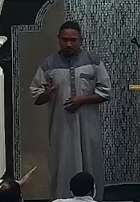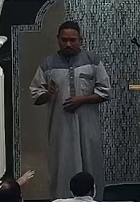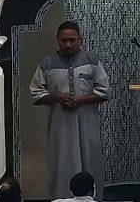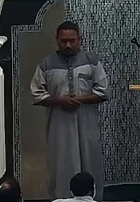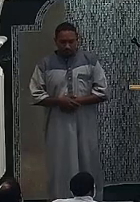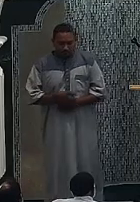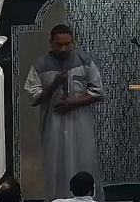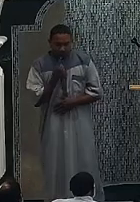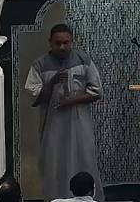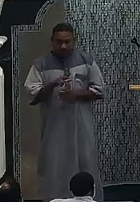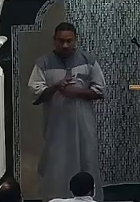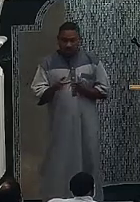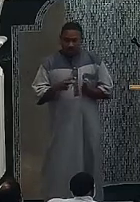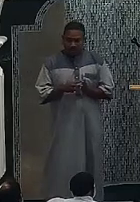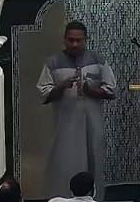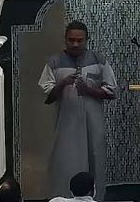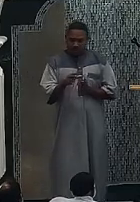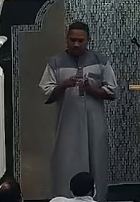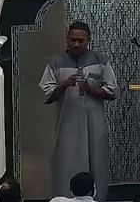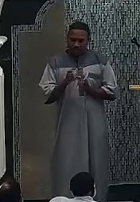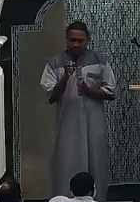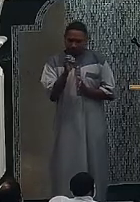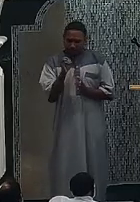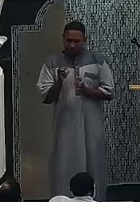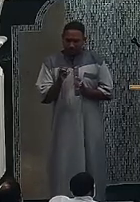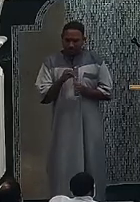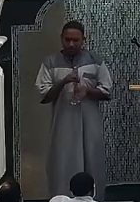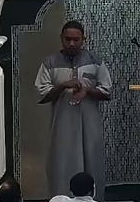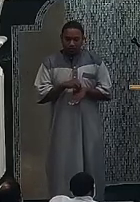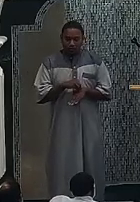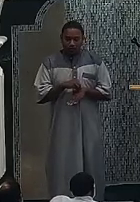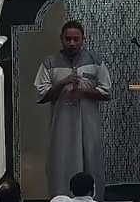end up being uneducated and basically illiterate.